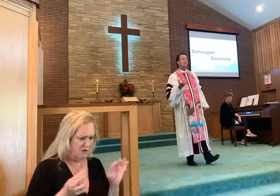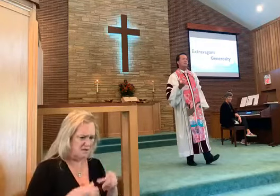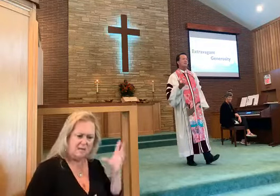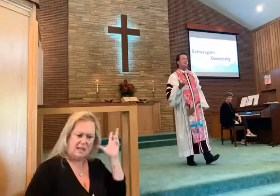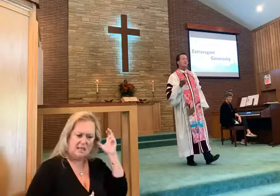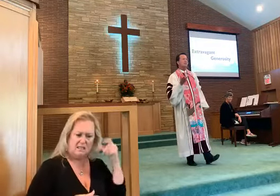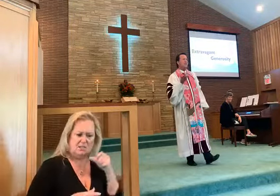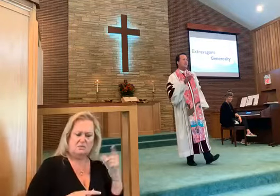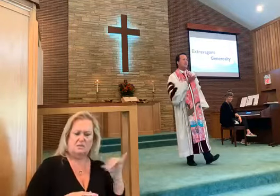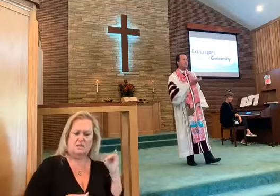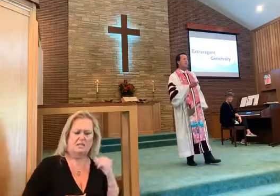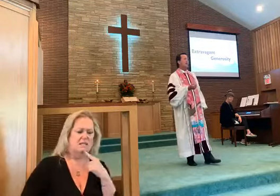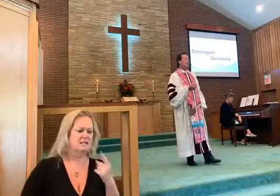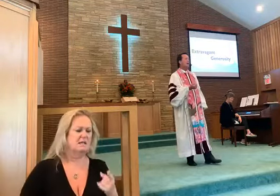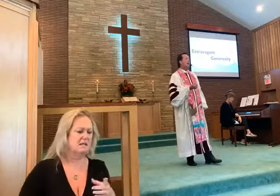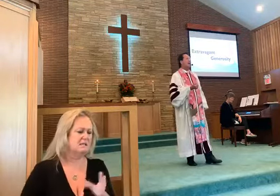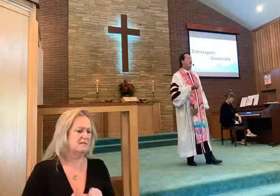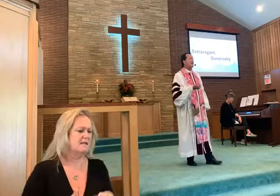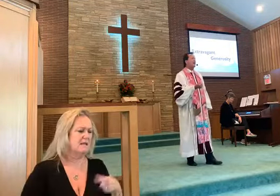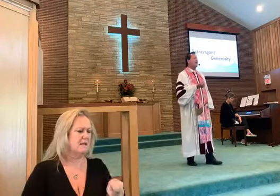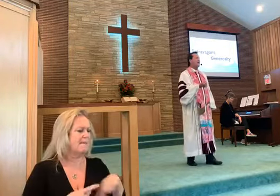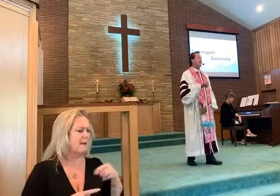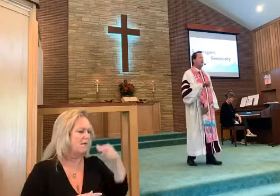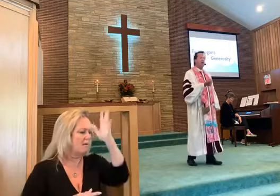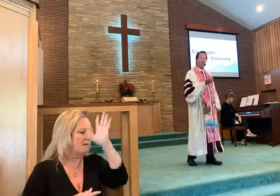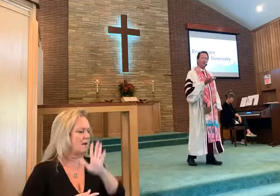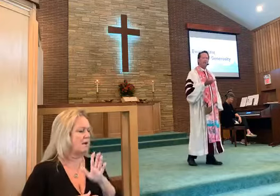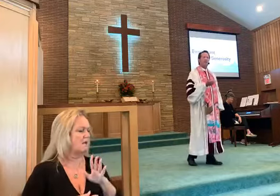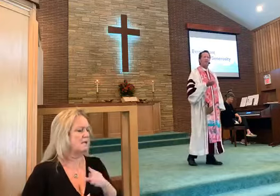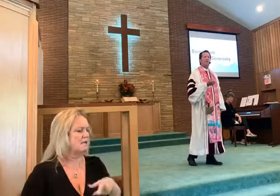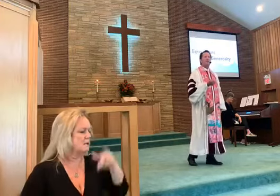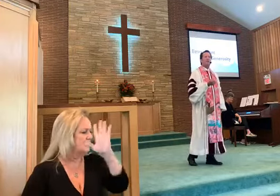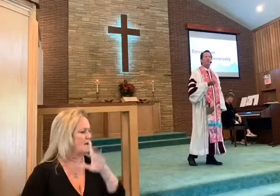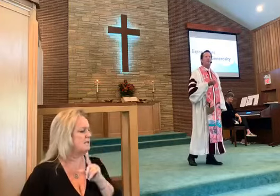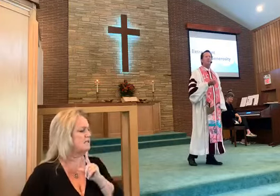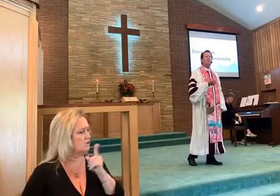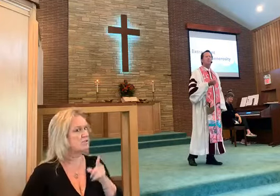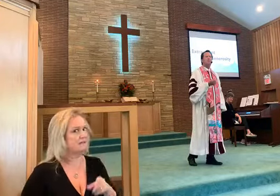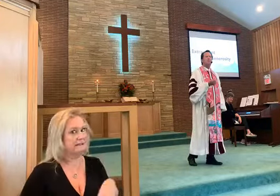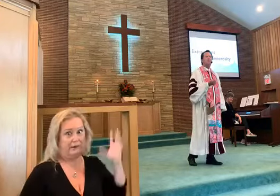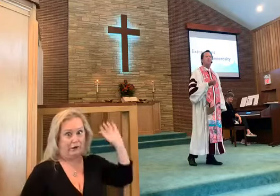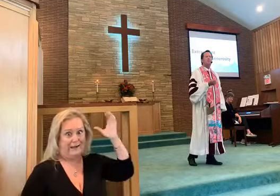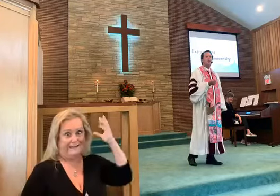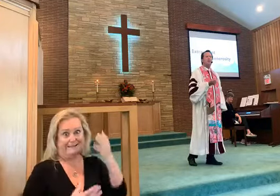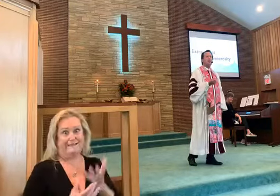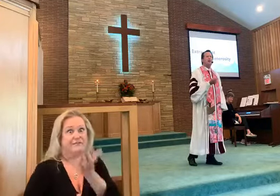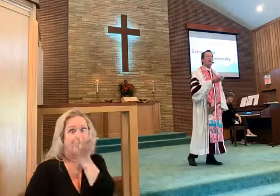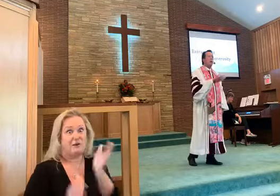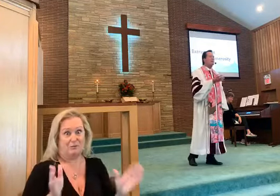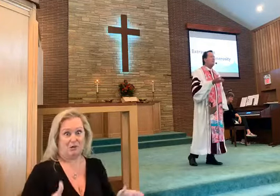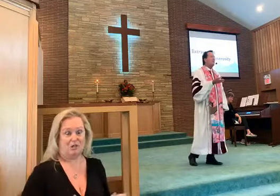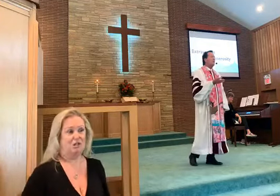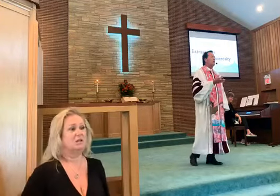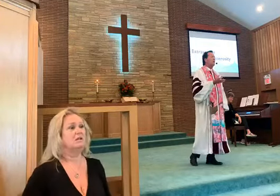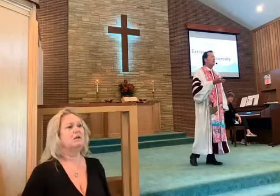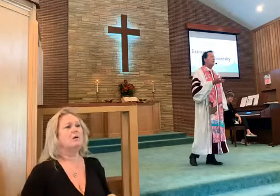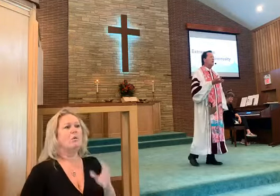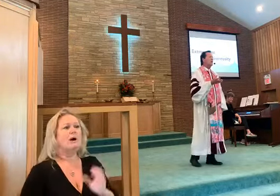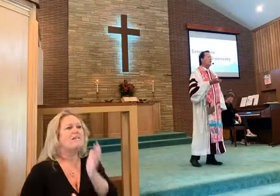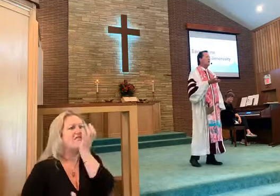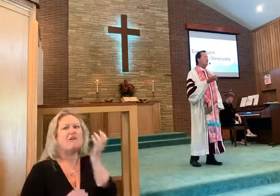it, is saying something about God, God is certainly a crazy farmer. What